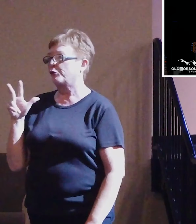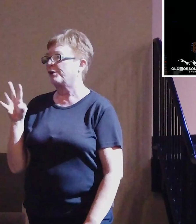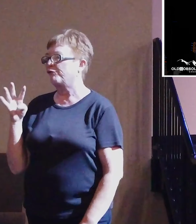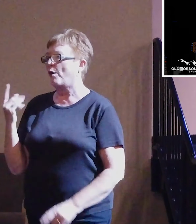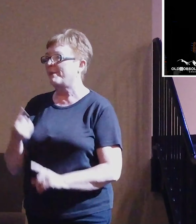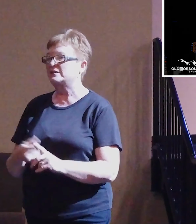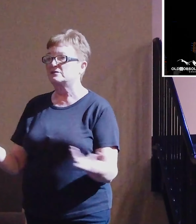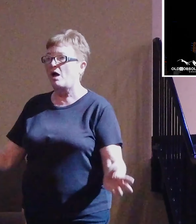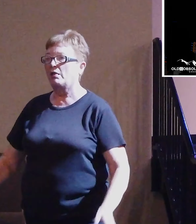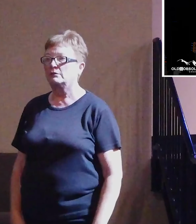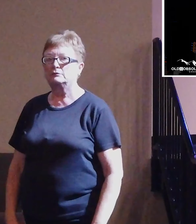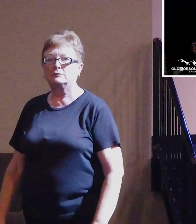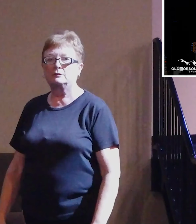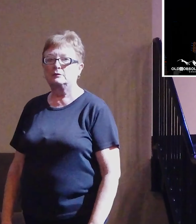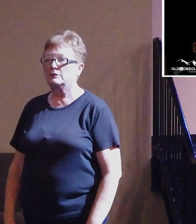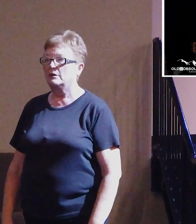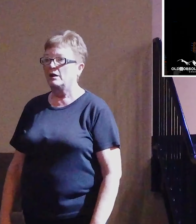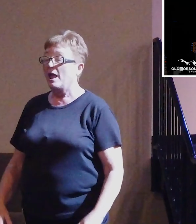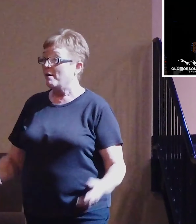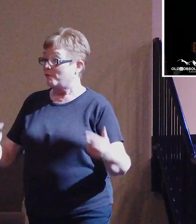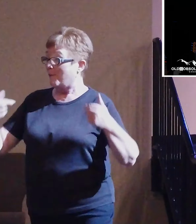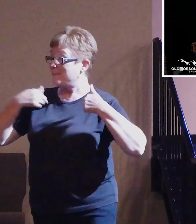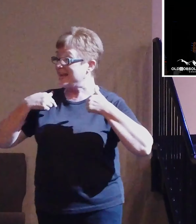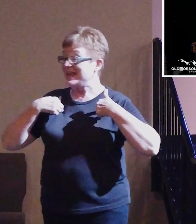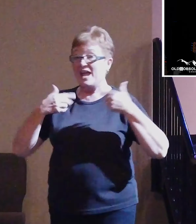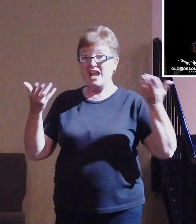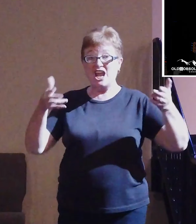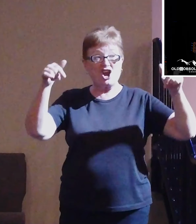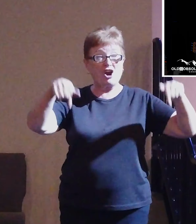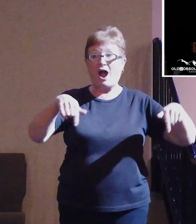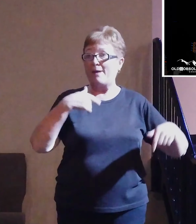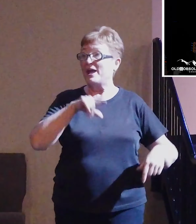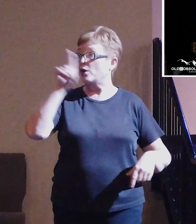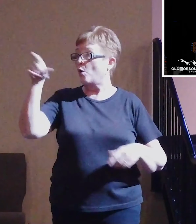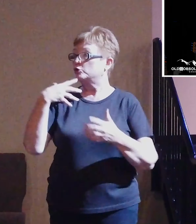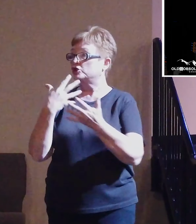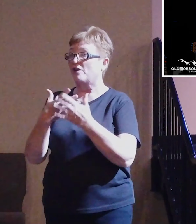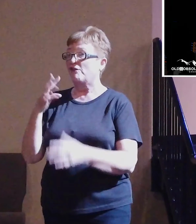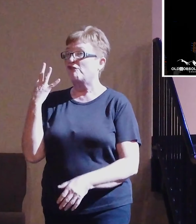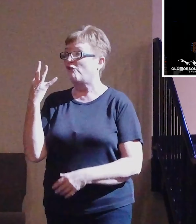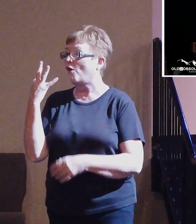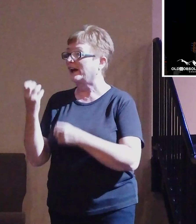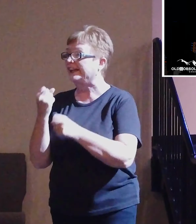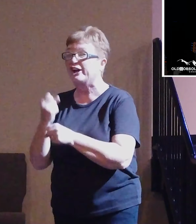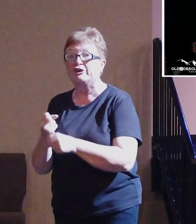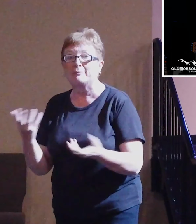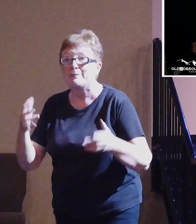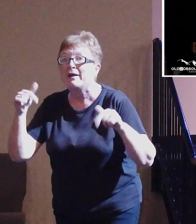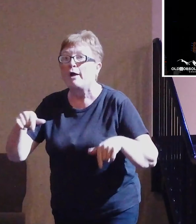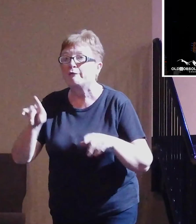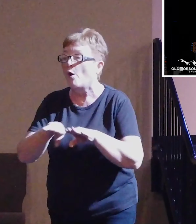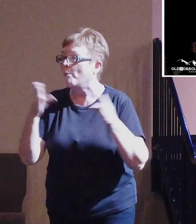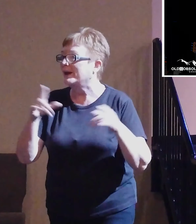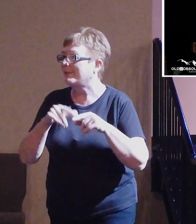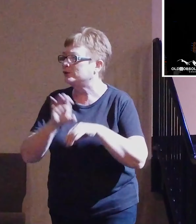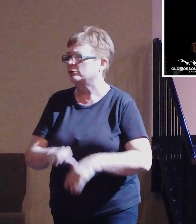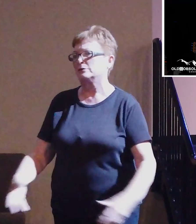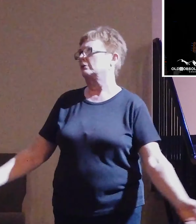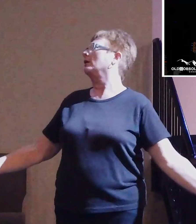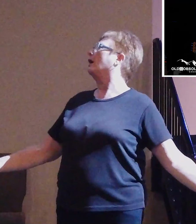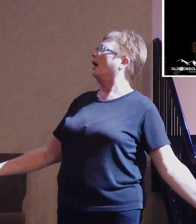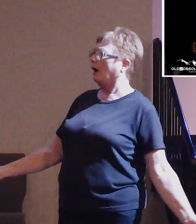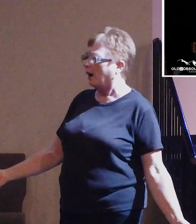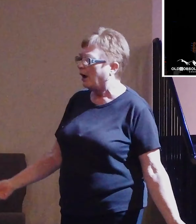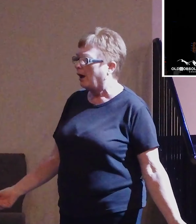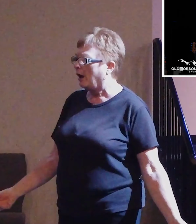I might go to jail for four years for opening my church for a few hours. This is the state of our culture. And